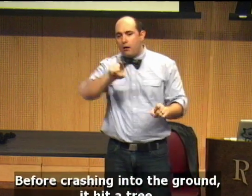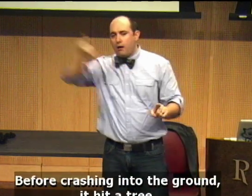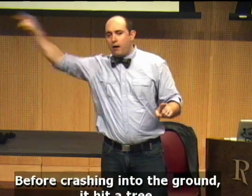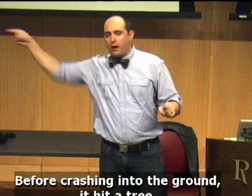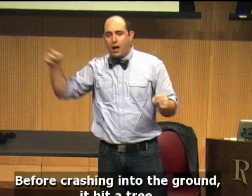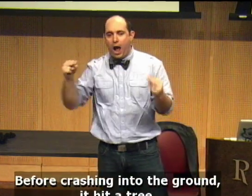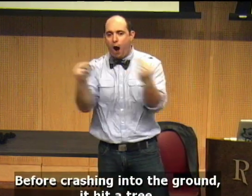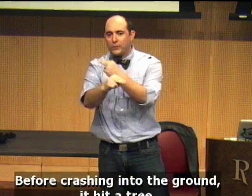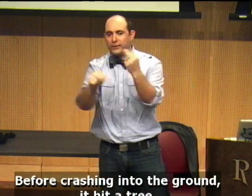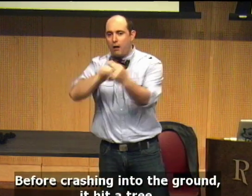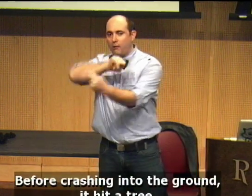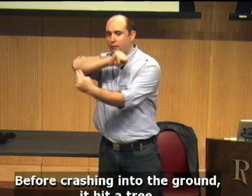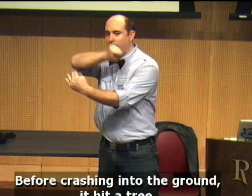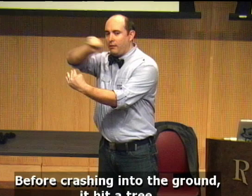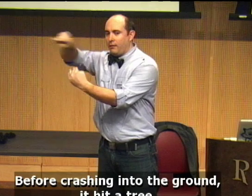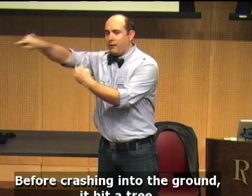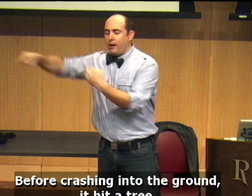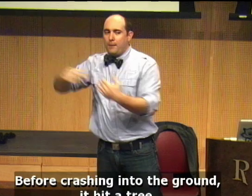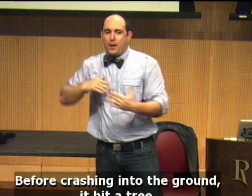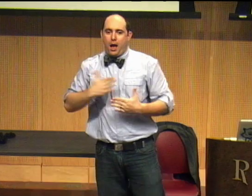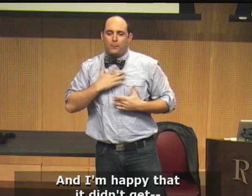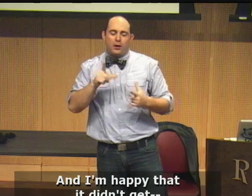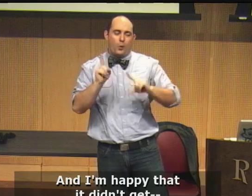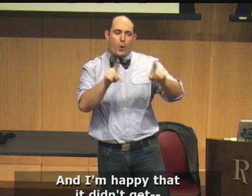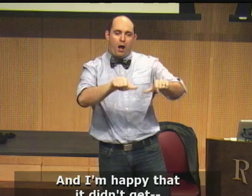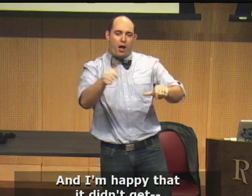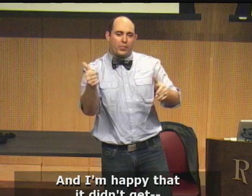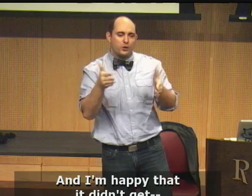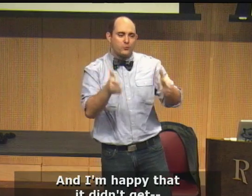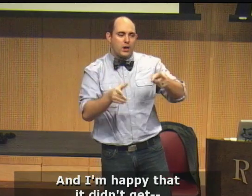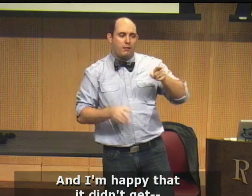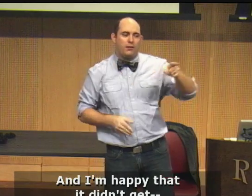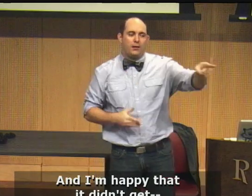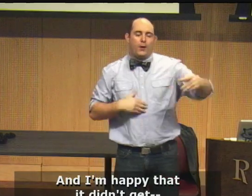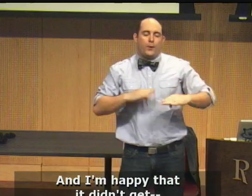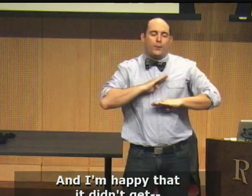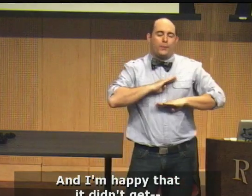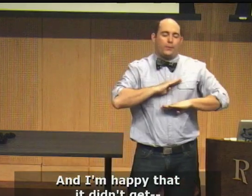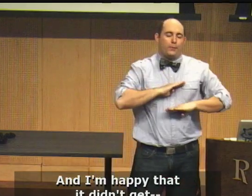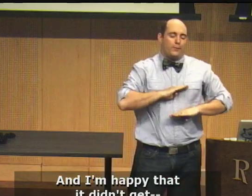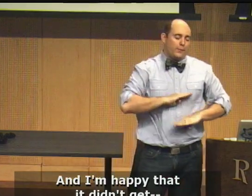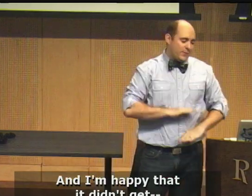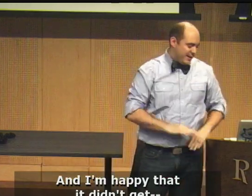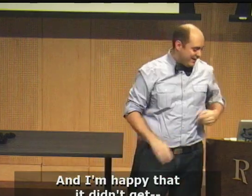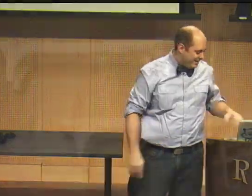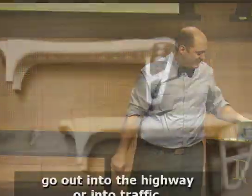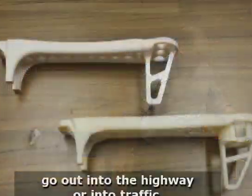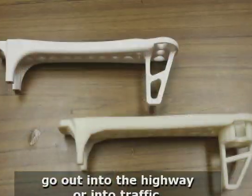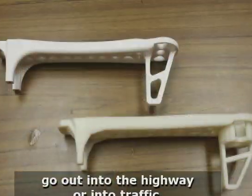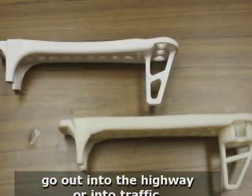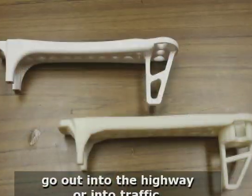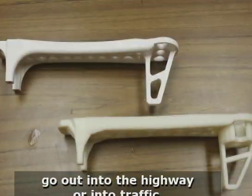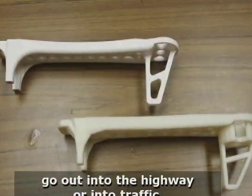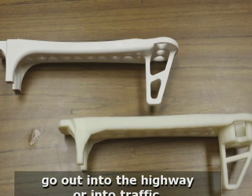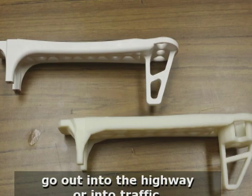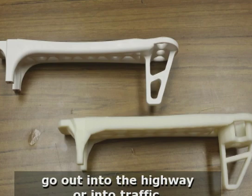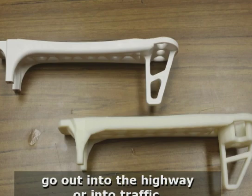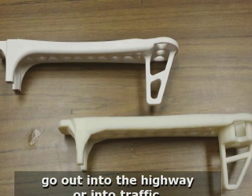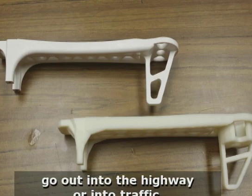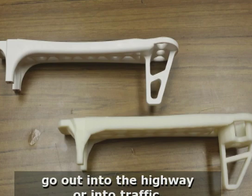crashing into the ground, it hit a tree. And I'm happy that it didn't go out into the highway or into